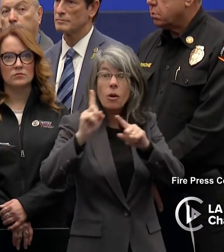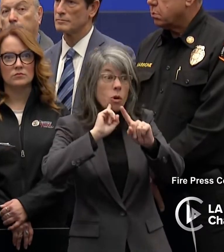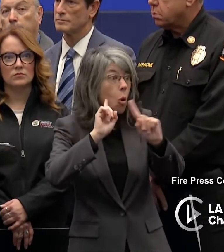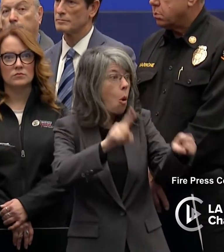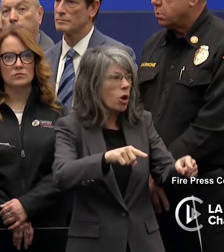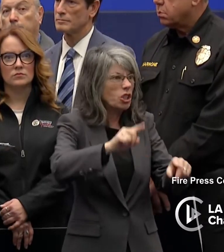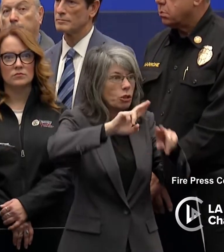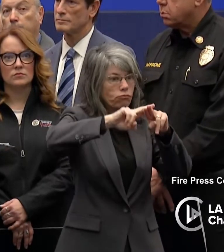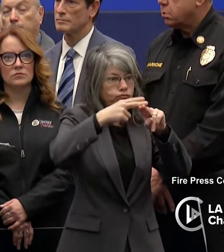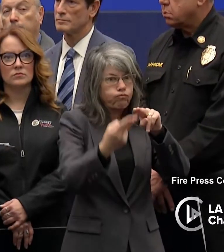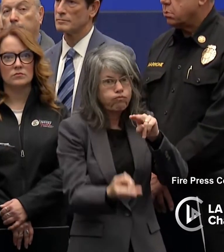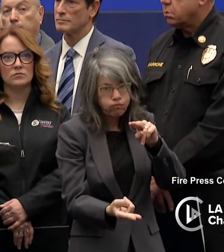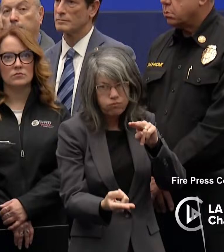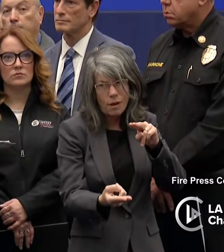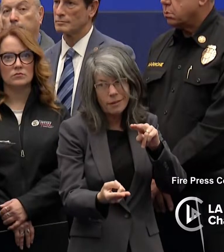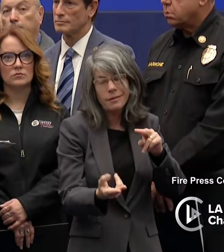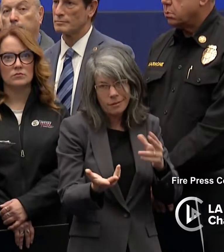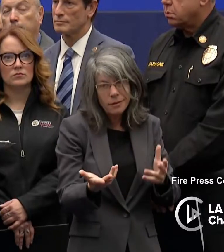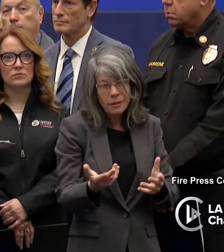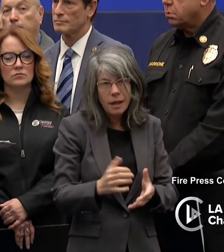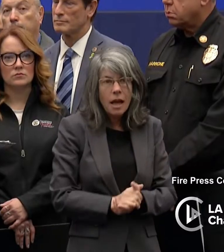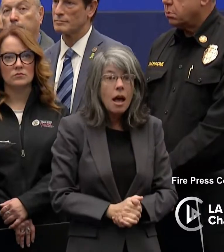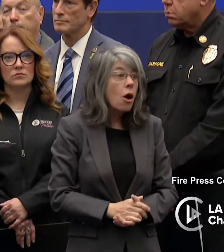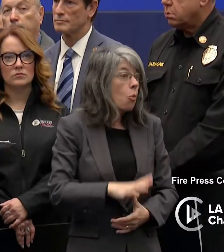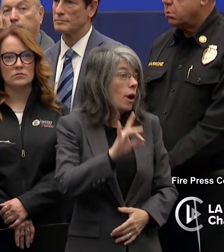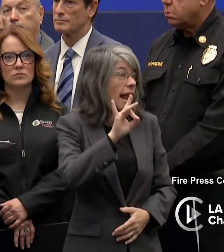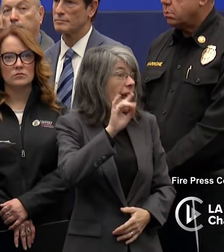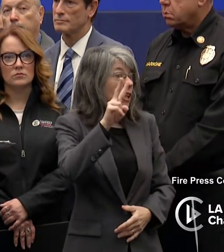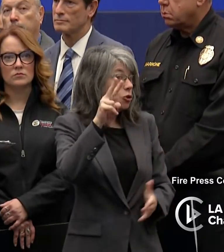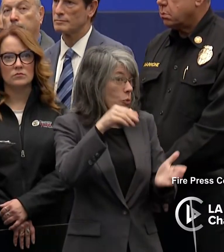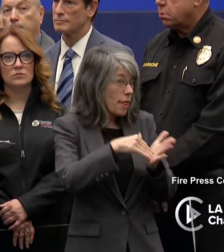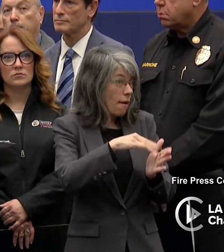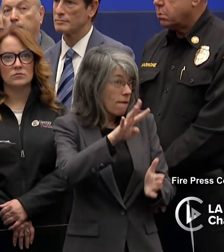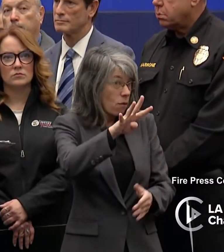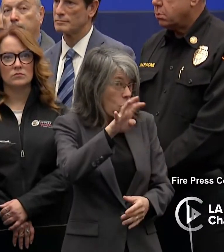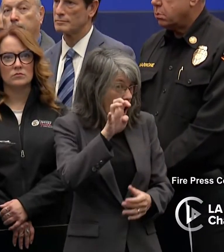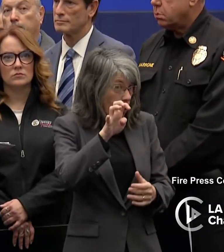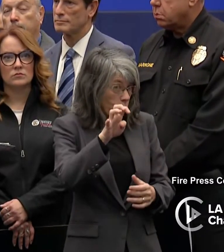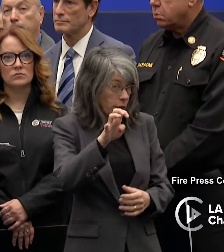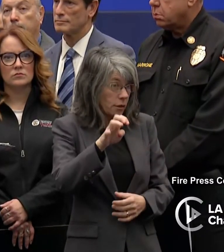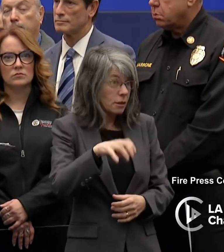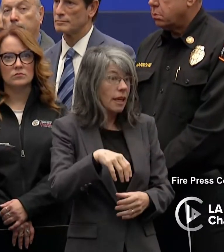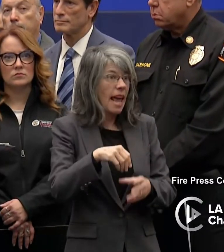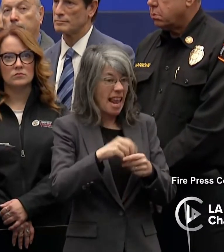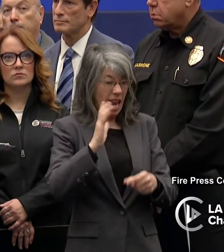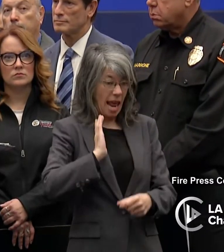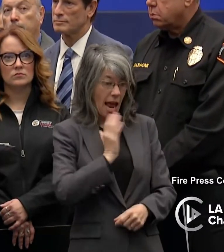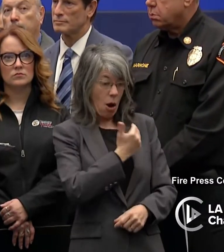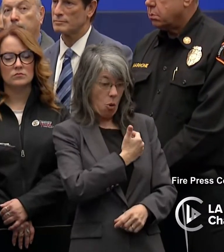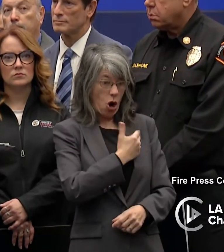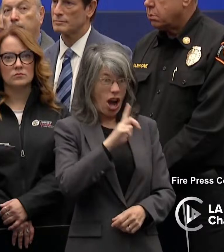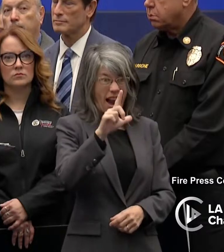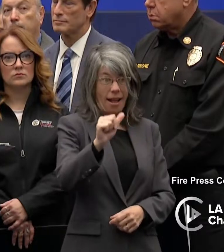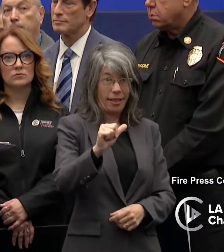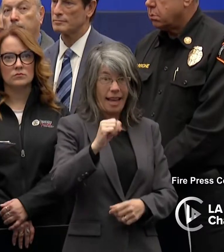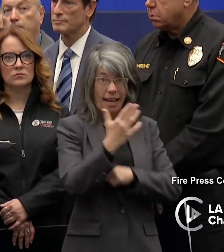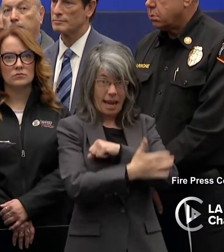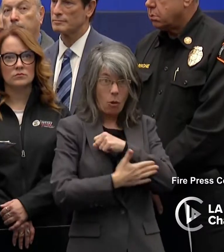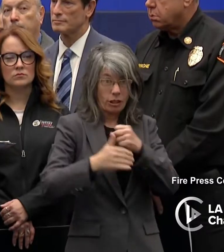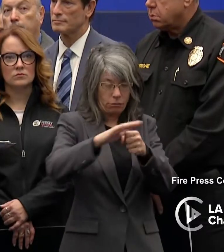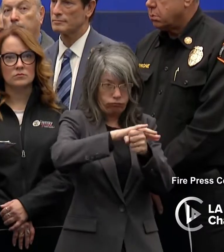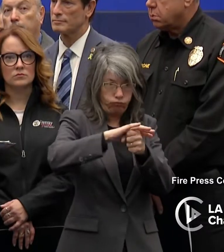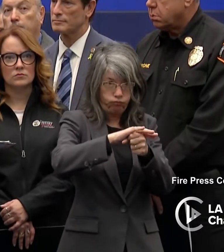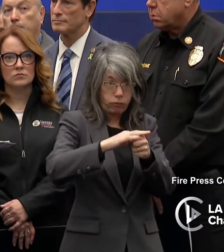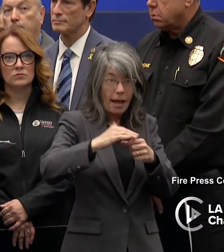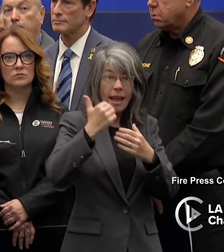they've gone down some. We are at 82,400 in our LA County jurisdiction,